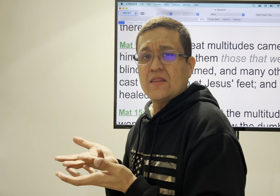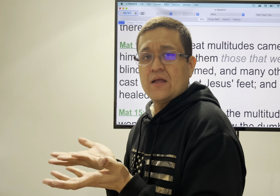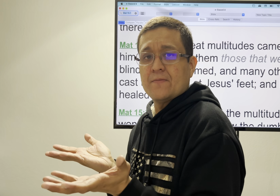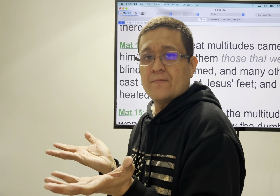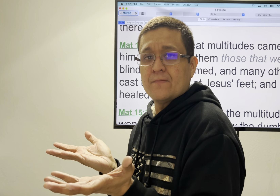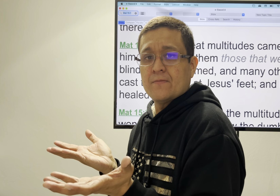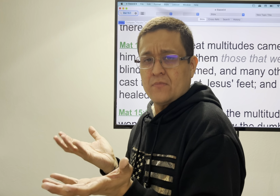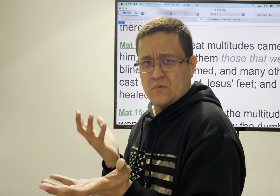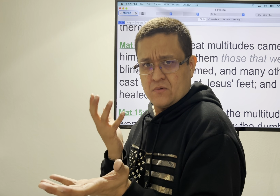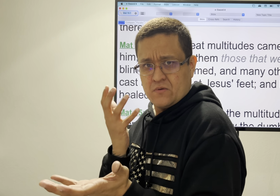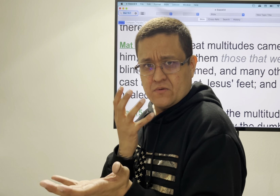And he healed them.